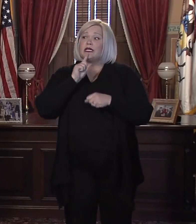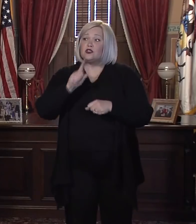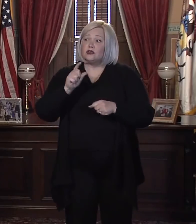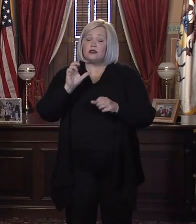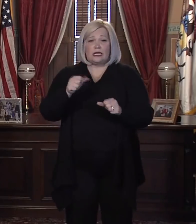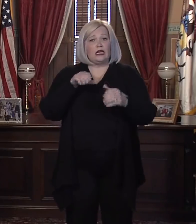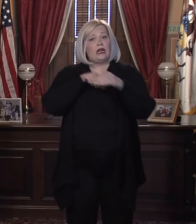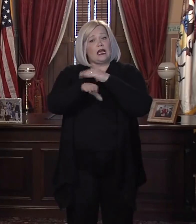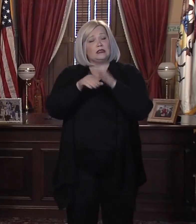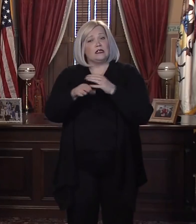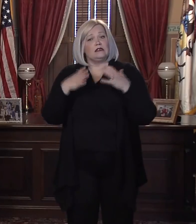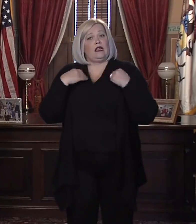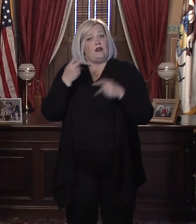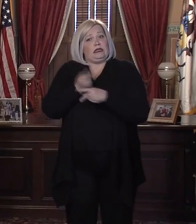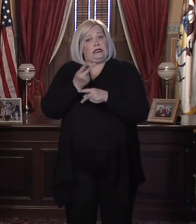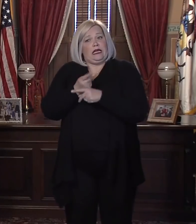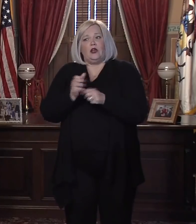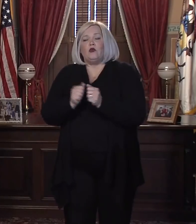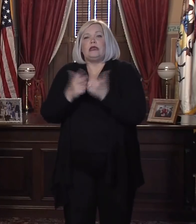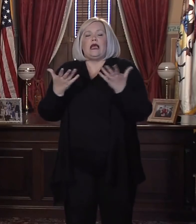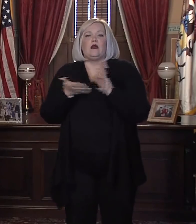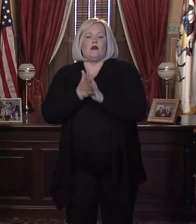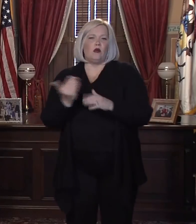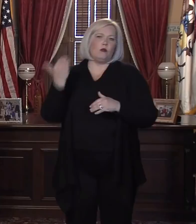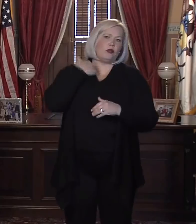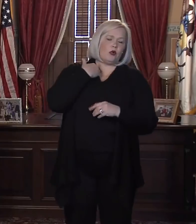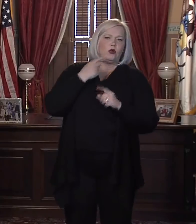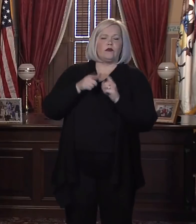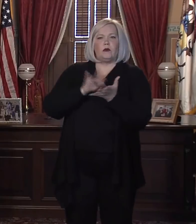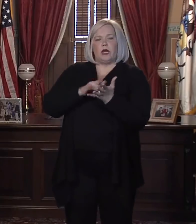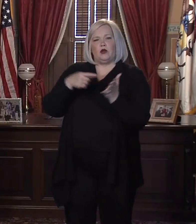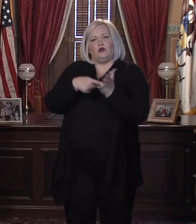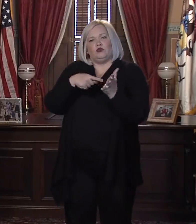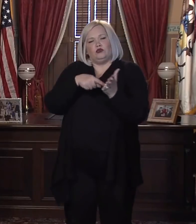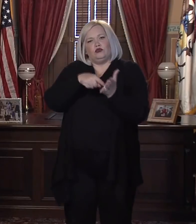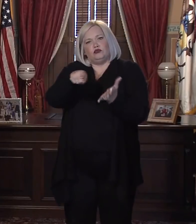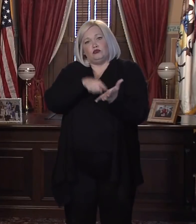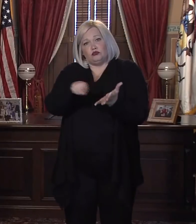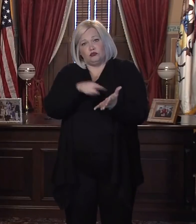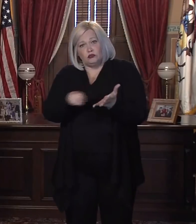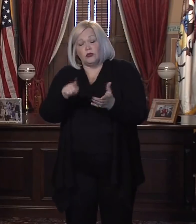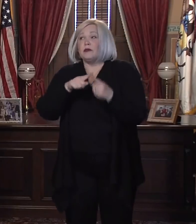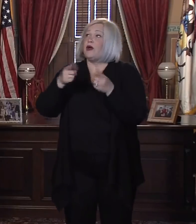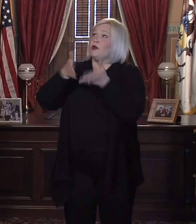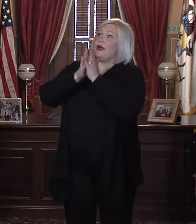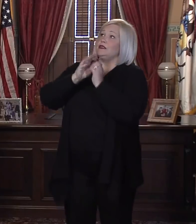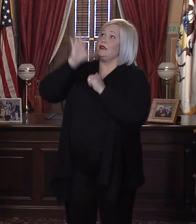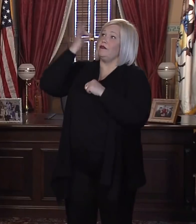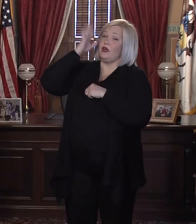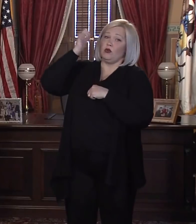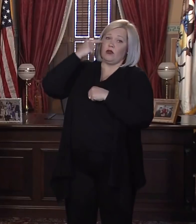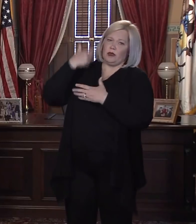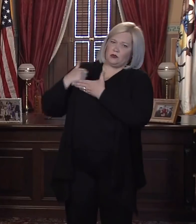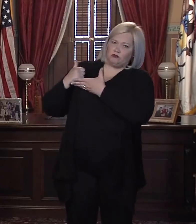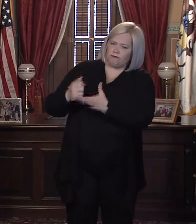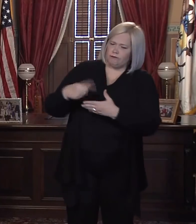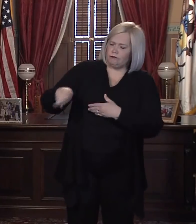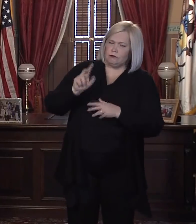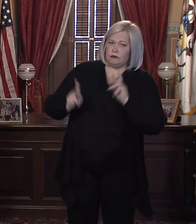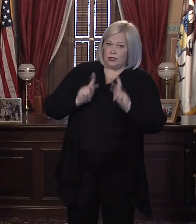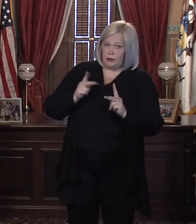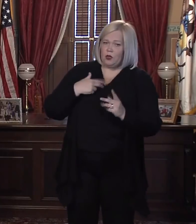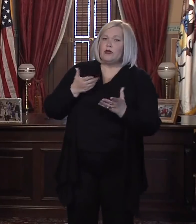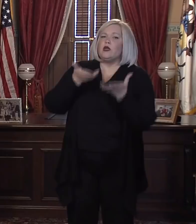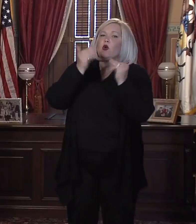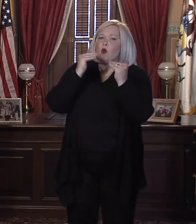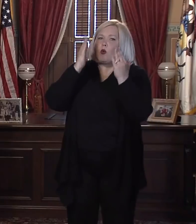of crippling medical debt. But we need the federal government's help on that front, and we're hopeful that they will expand the special enrollment